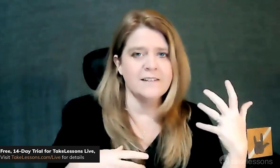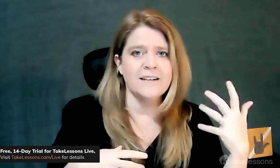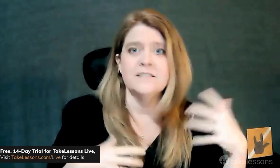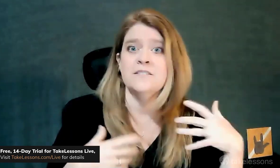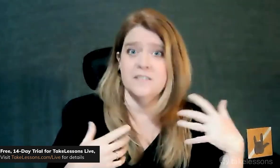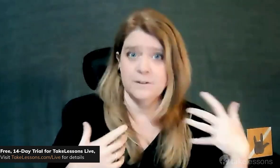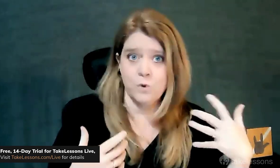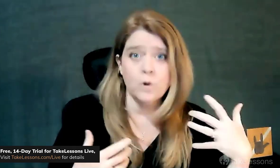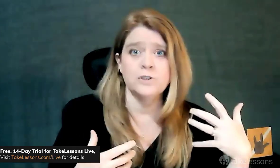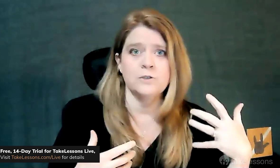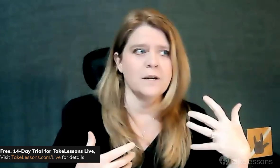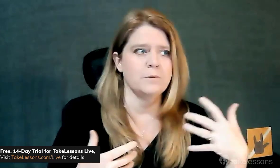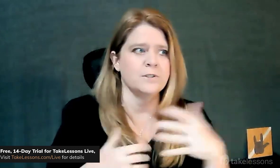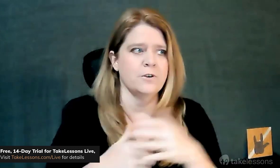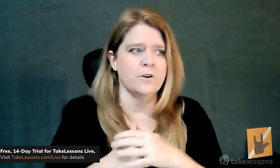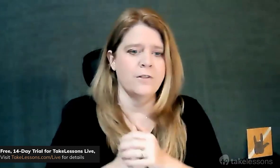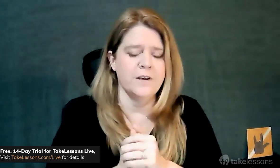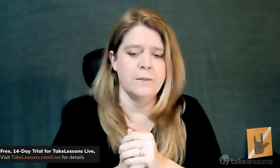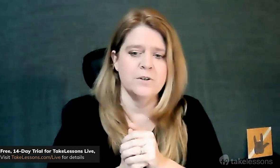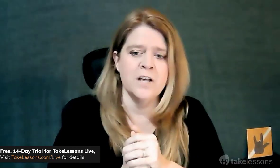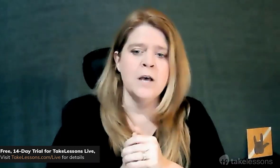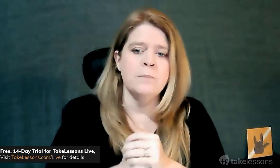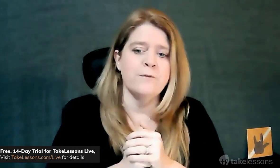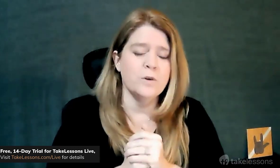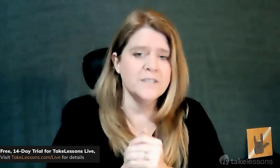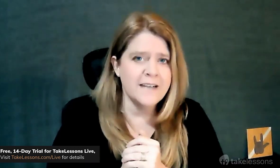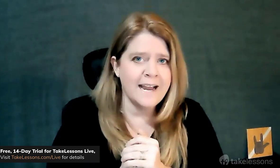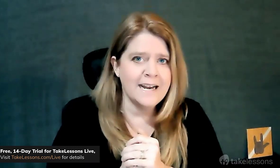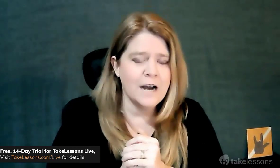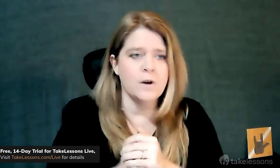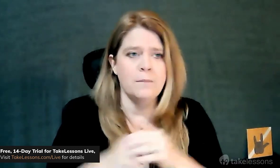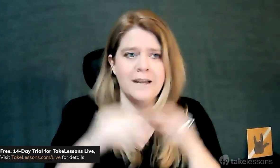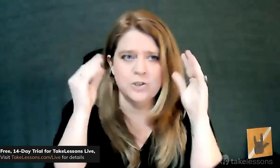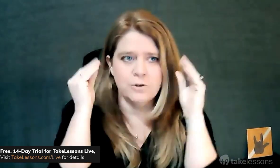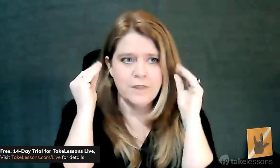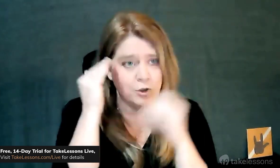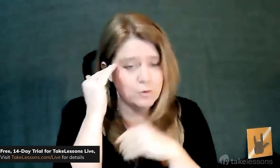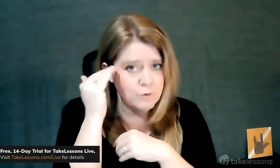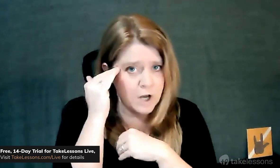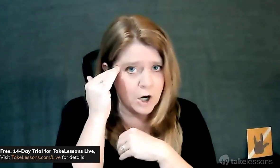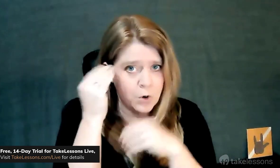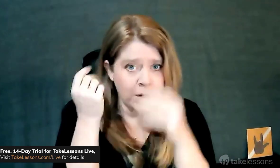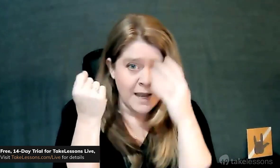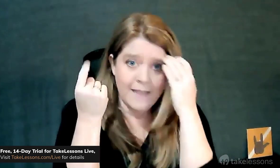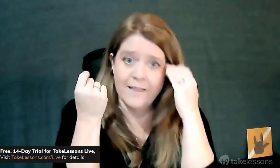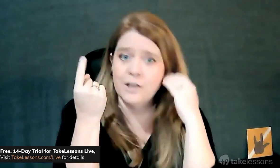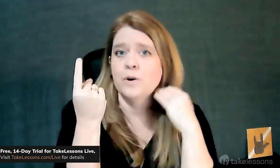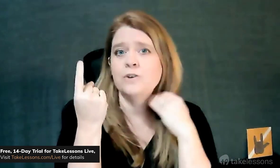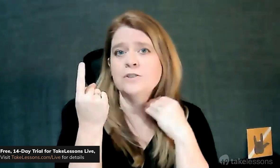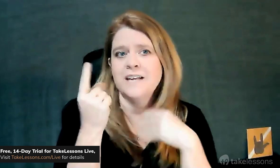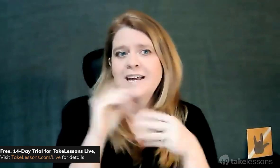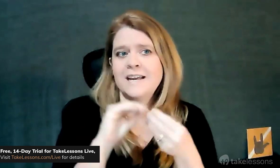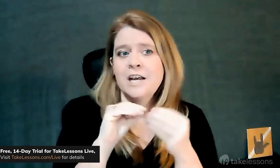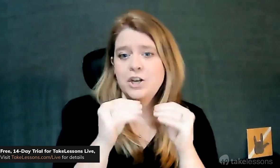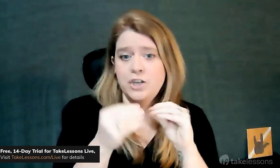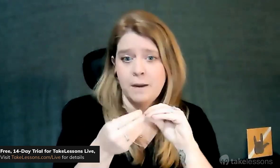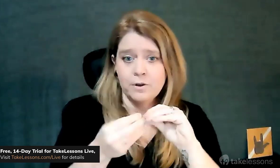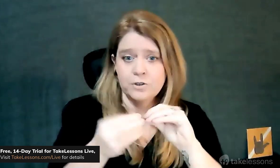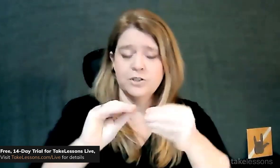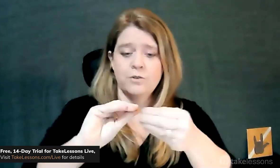lessons, then of course you'll be able to learn all the numbers. But for tonight, I want to make sure that you know and that you understand numbers. So this